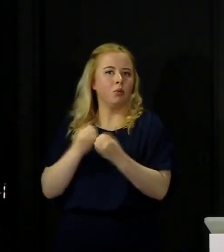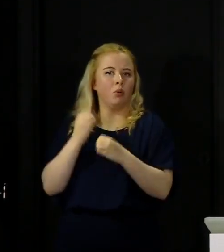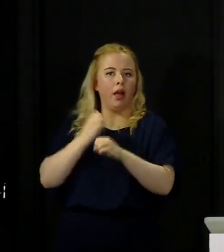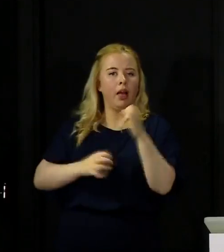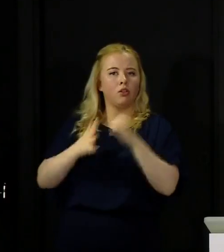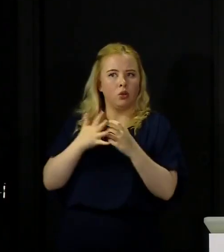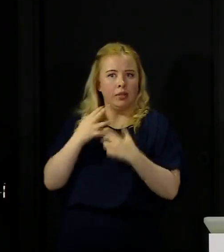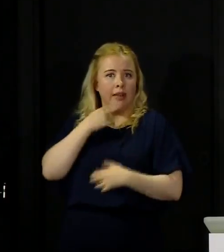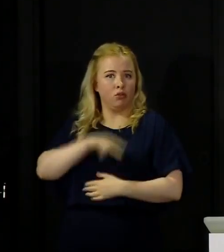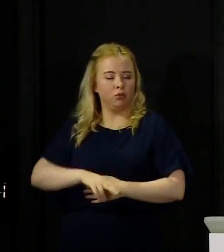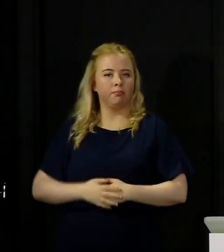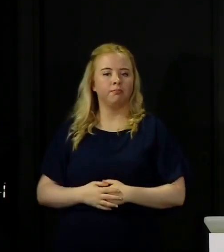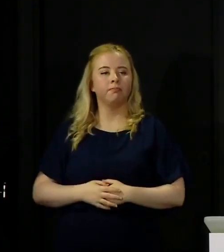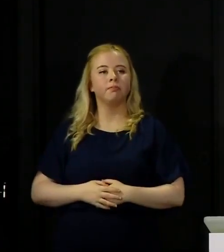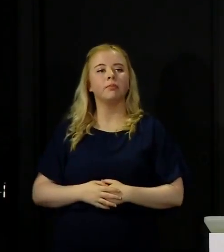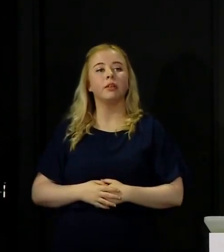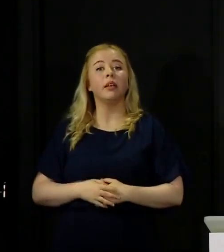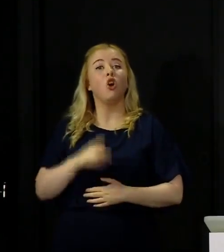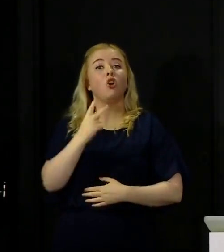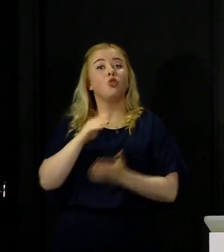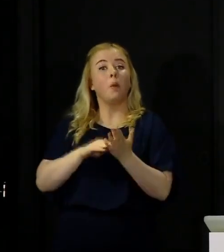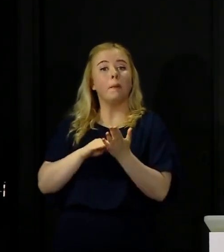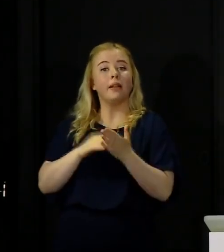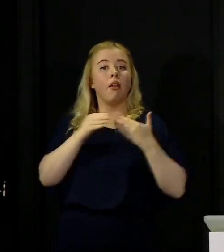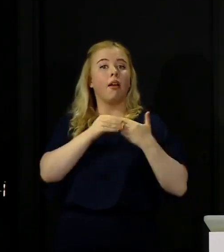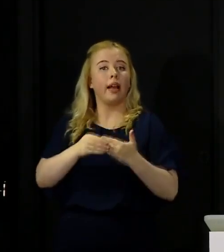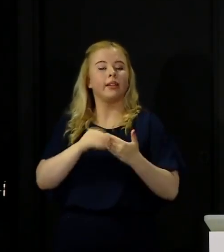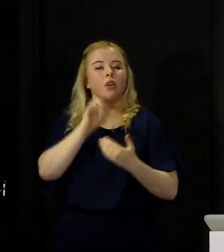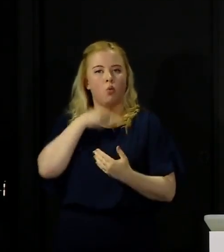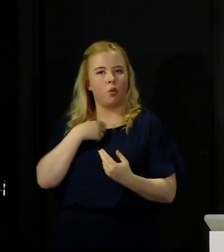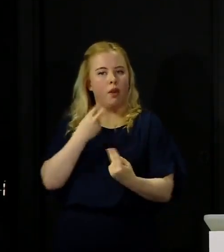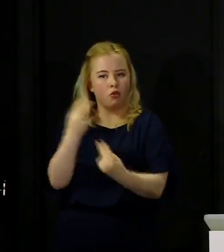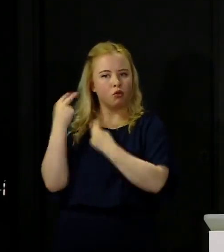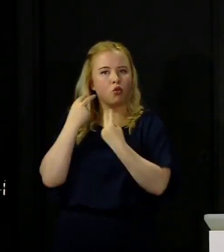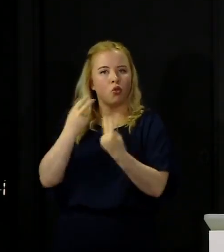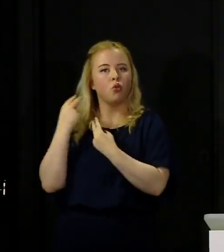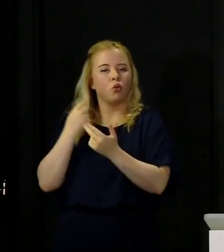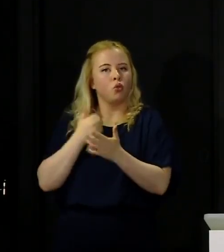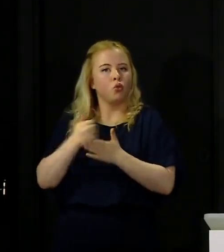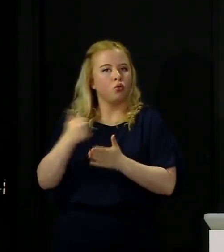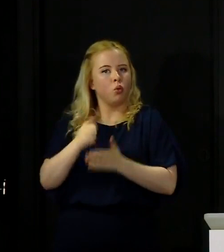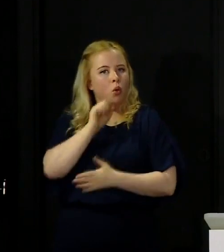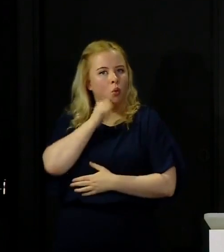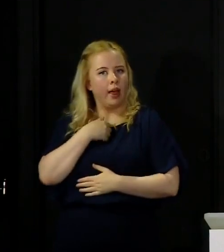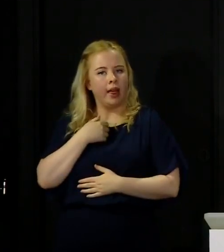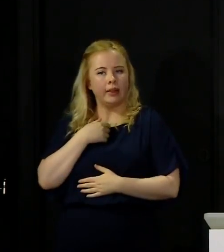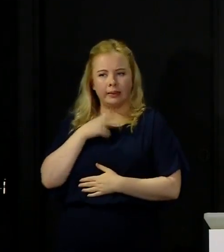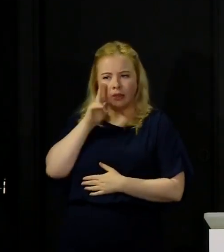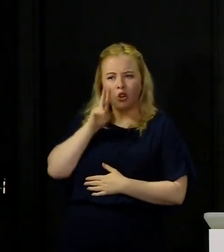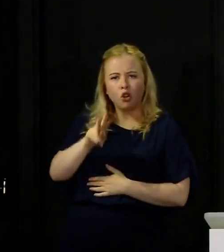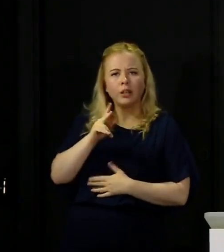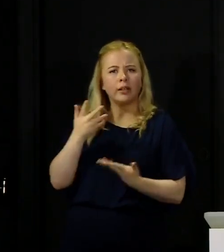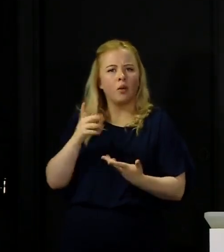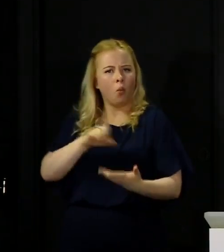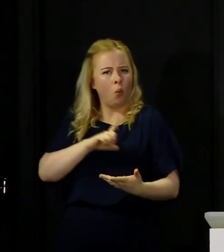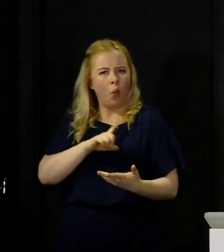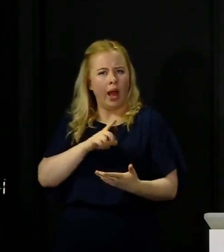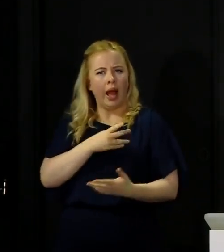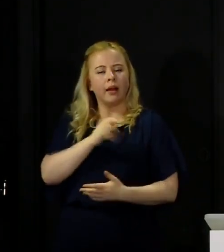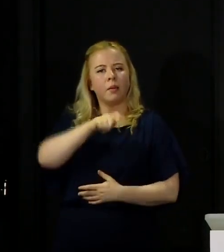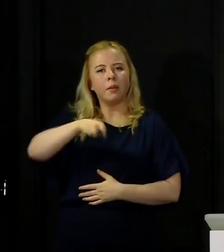said last week, and I'll repeat it again, that we will keep that under review. We will look closely at the case for reducing